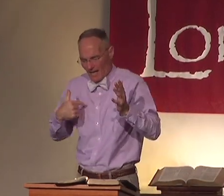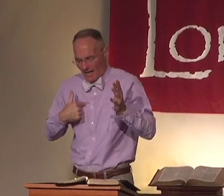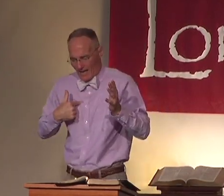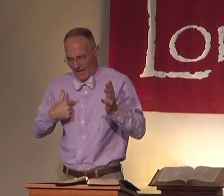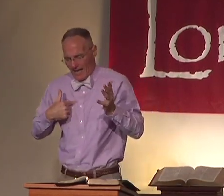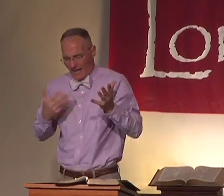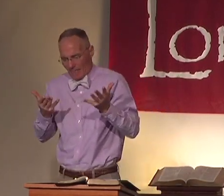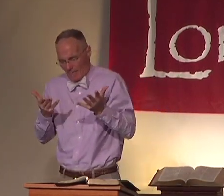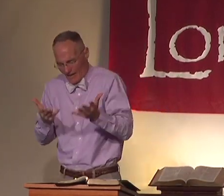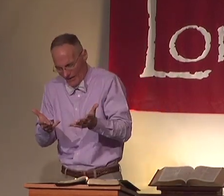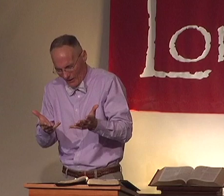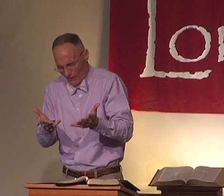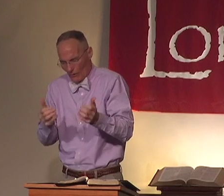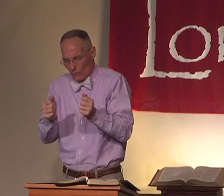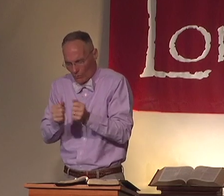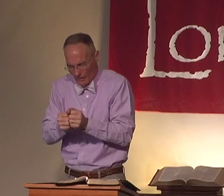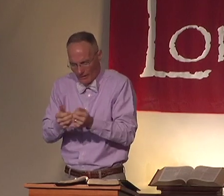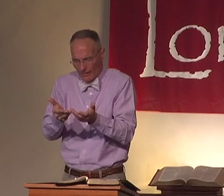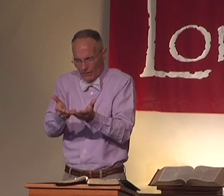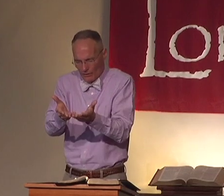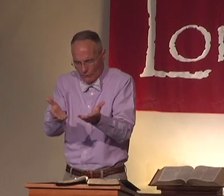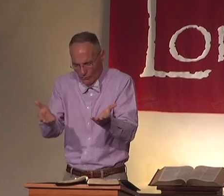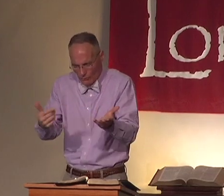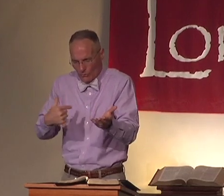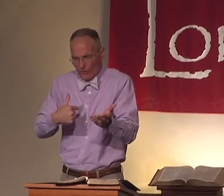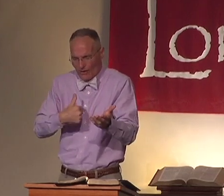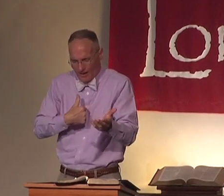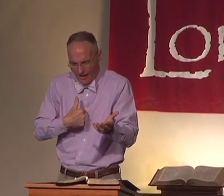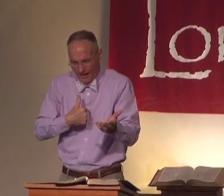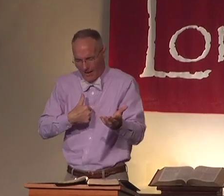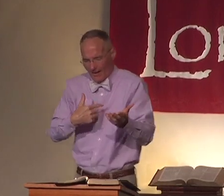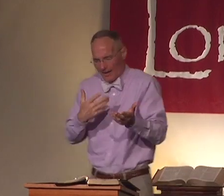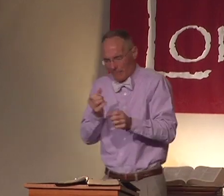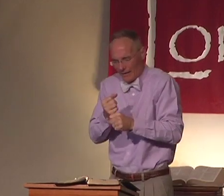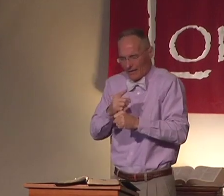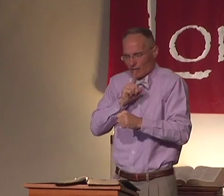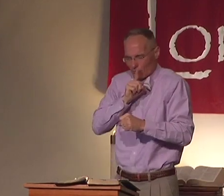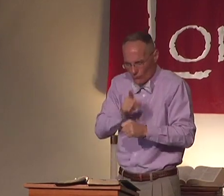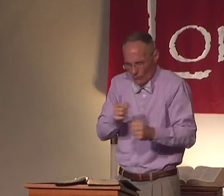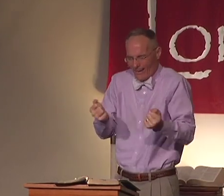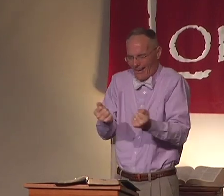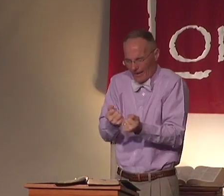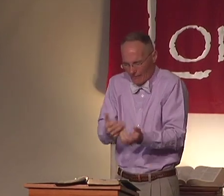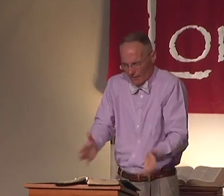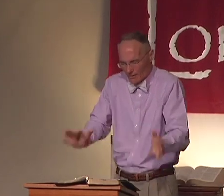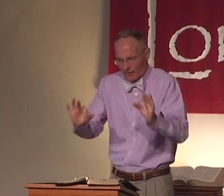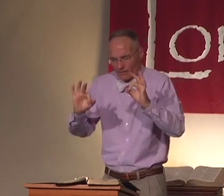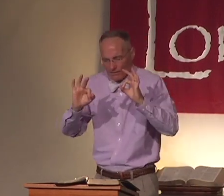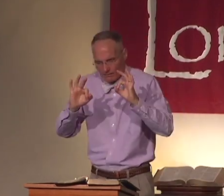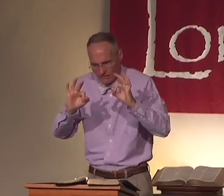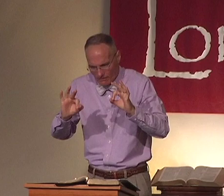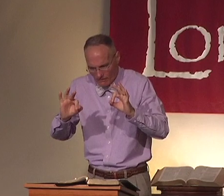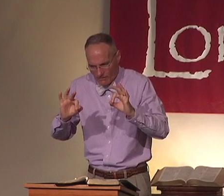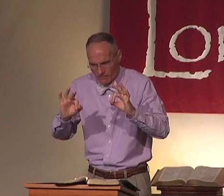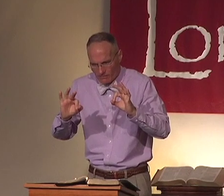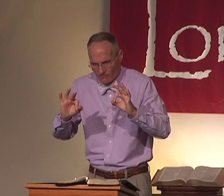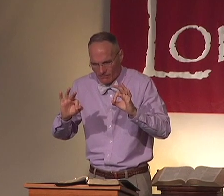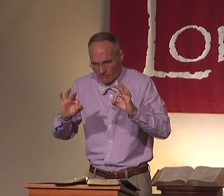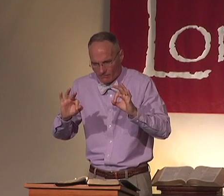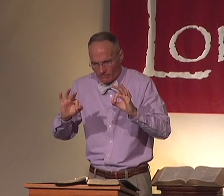It means that I am there with you. I make sure that everything is good.